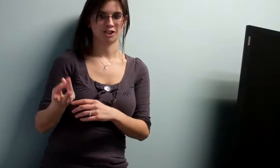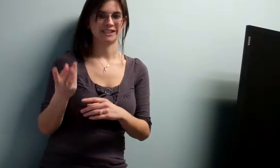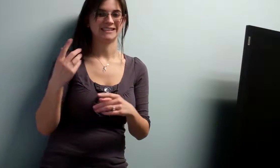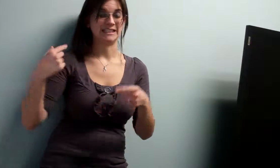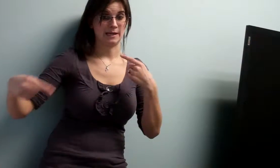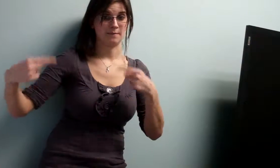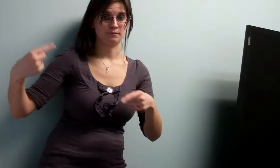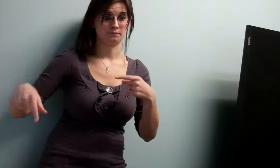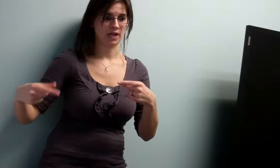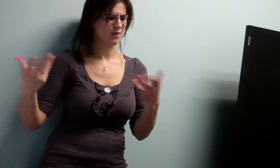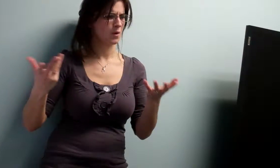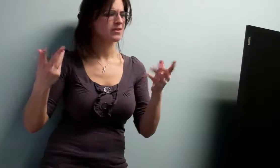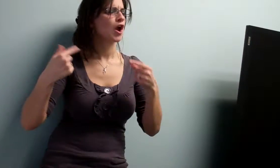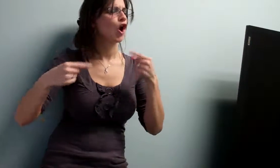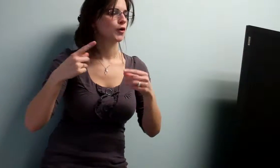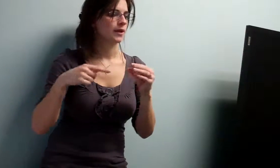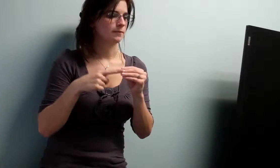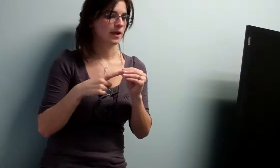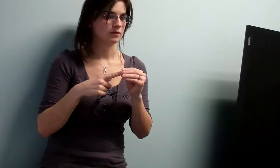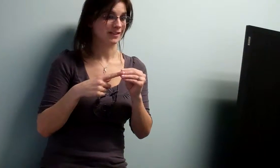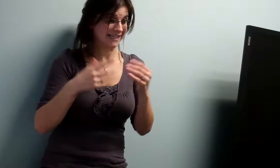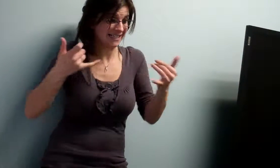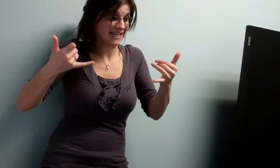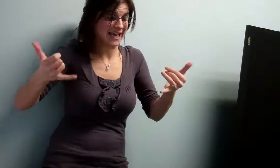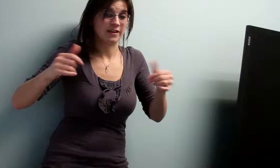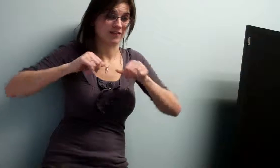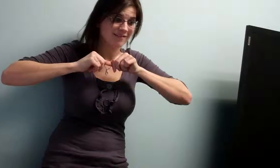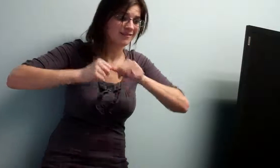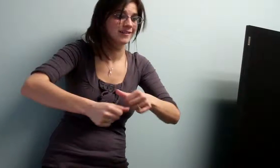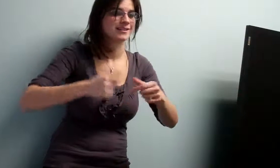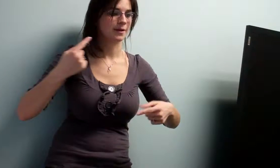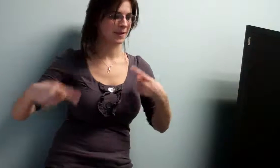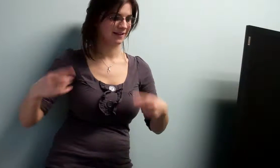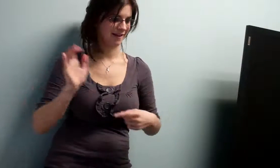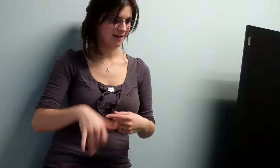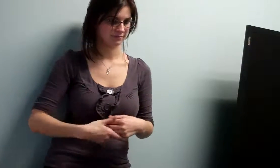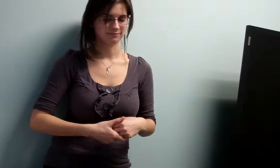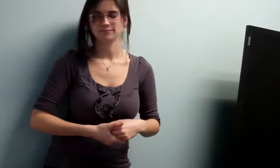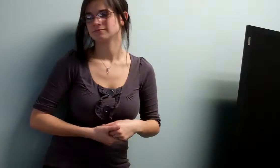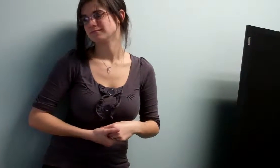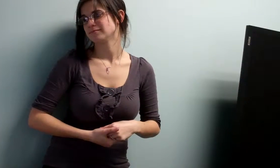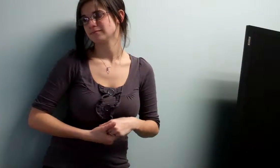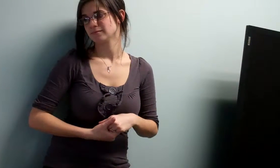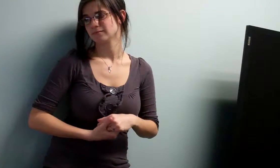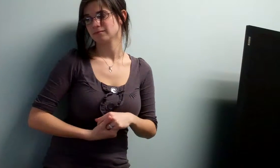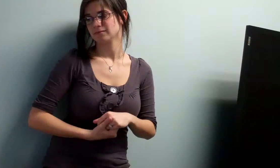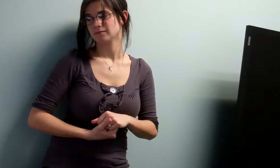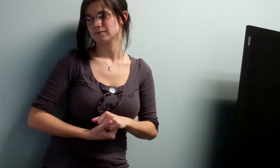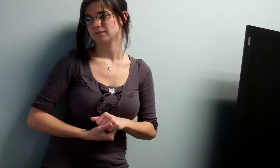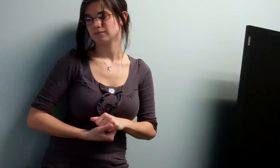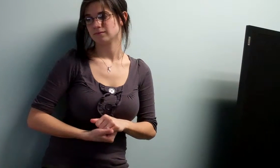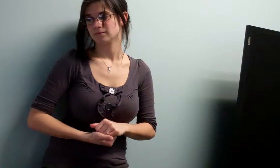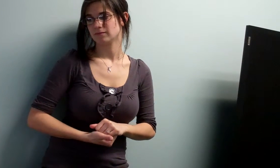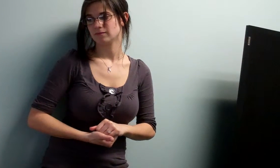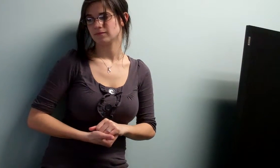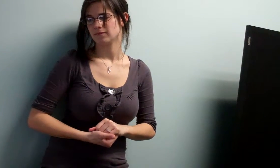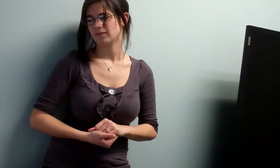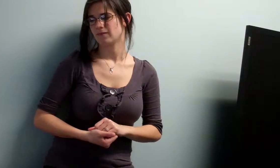still going on today, over 100 years later. Yes? This argument for the speech about the way in which